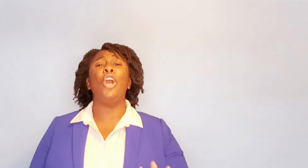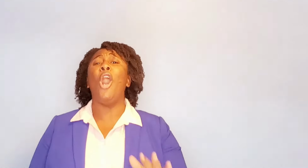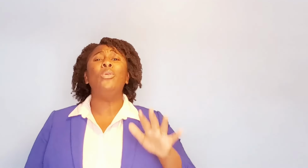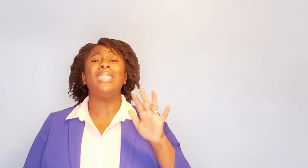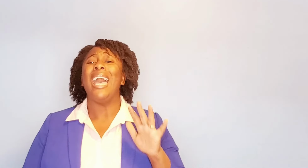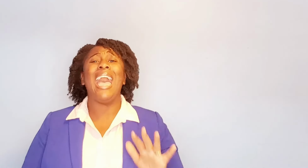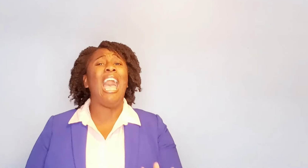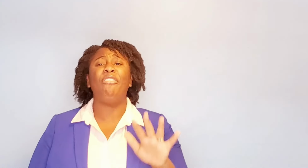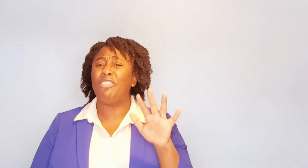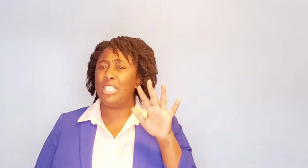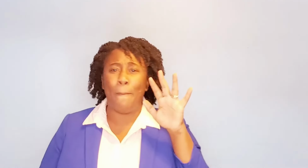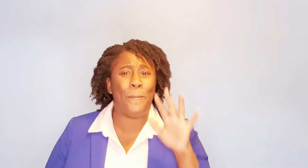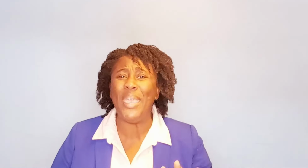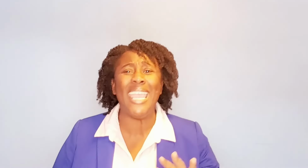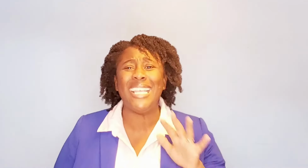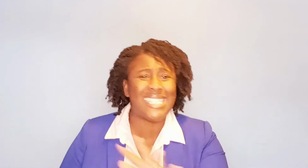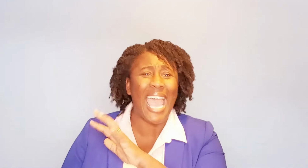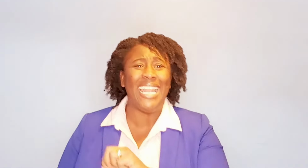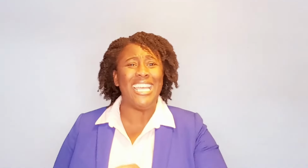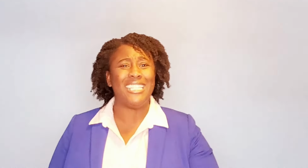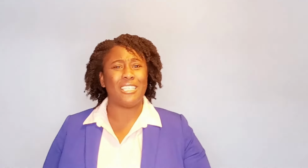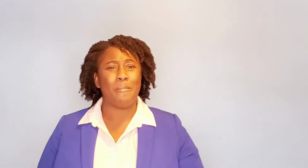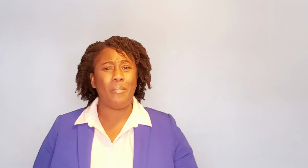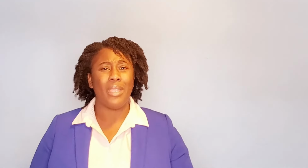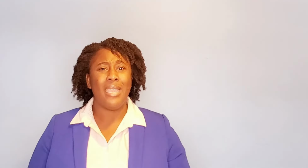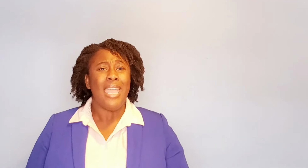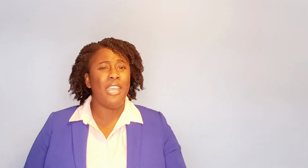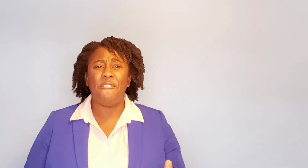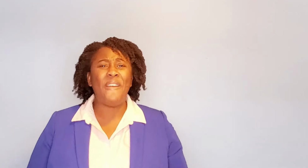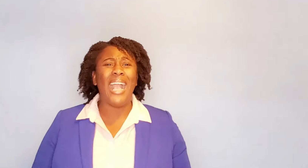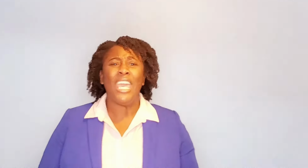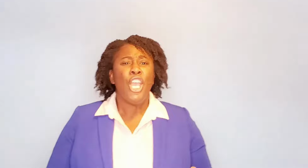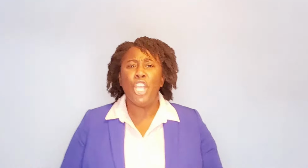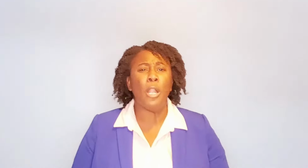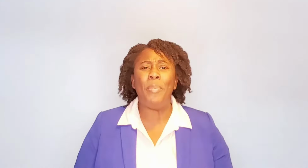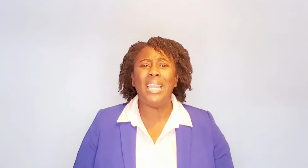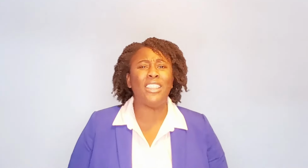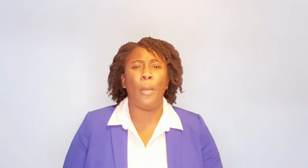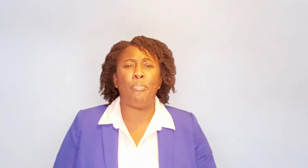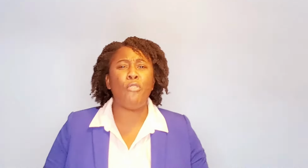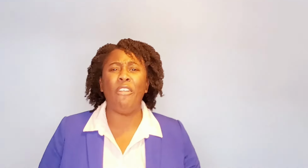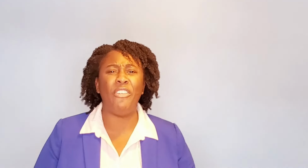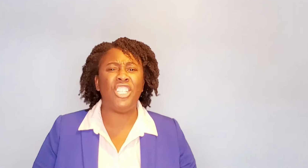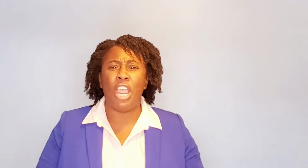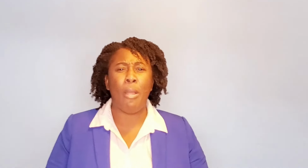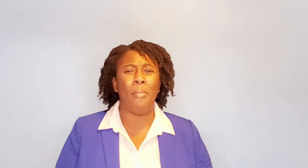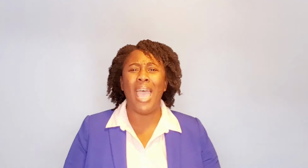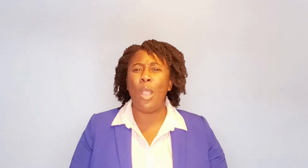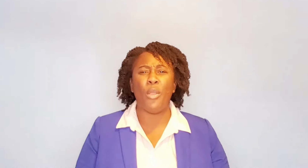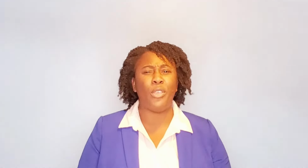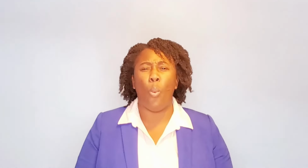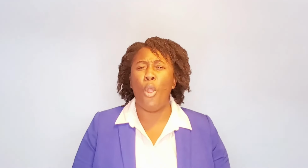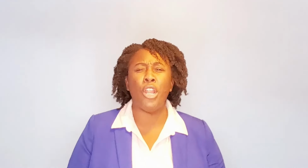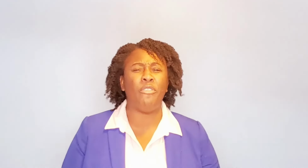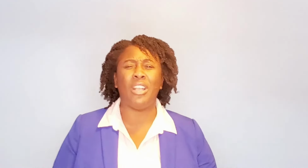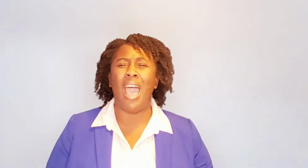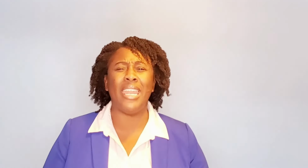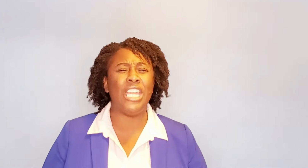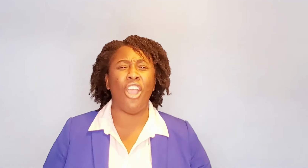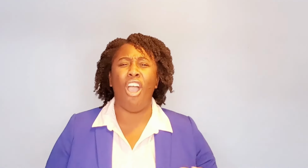don't have to be silent. In fact, you'll be like the prophet Jeremiah, with the word of God in your heart